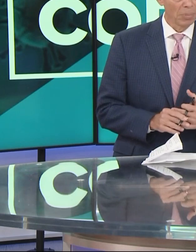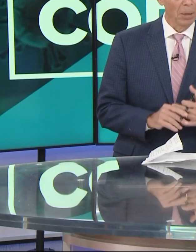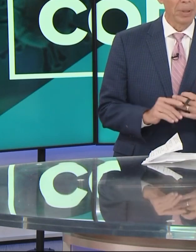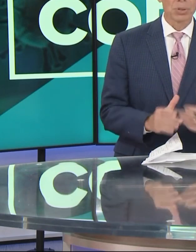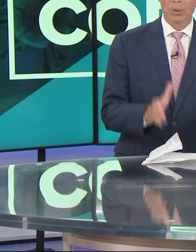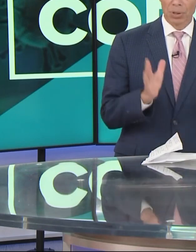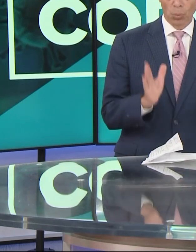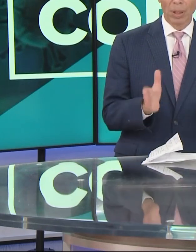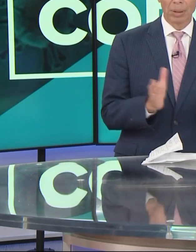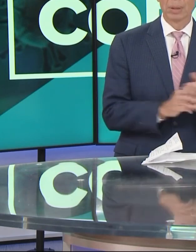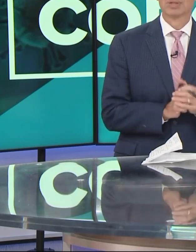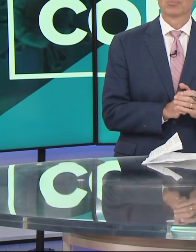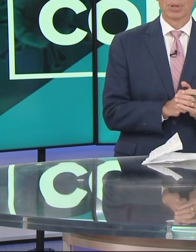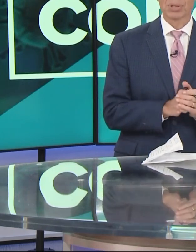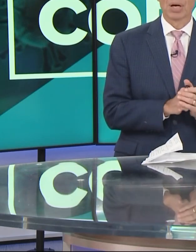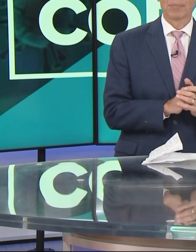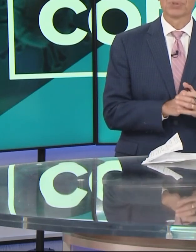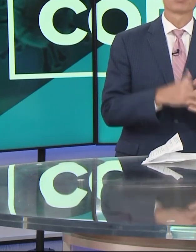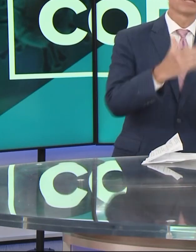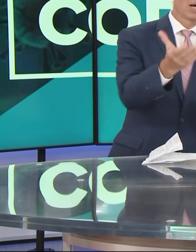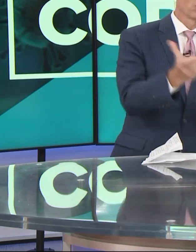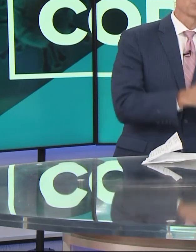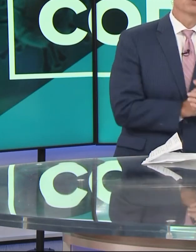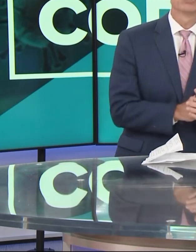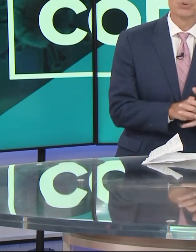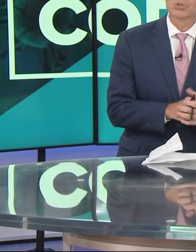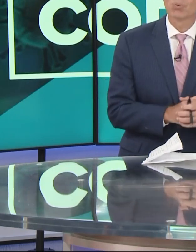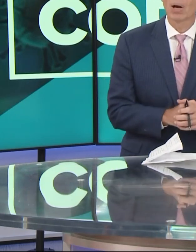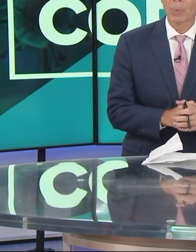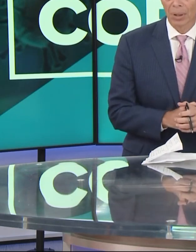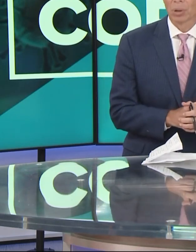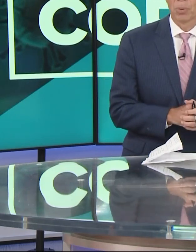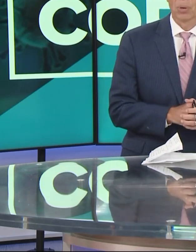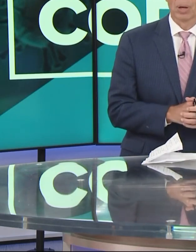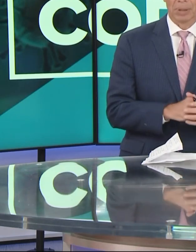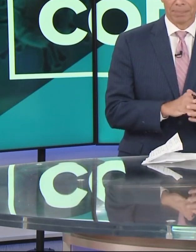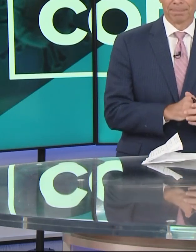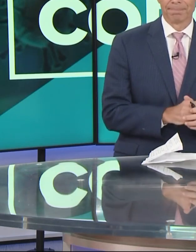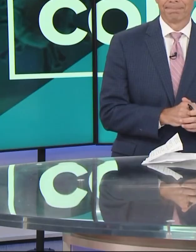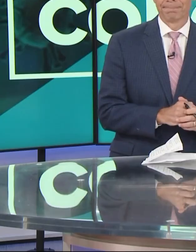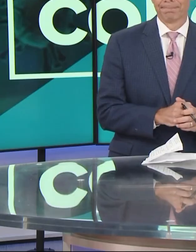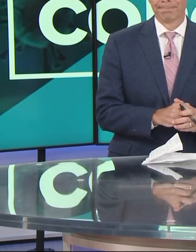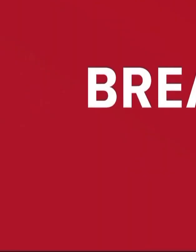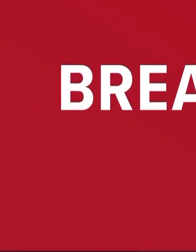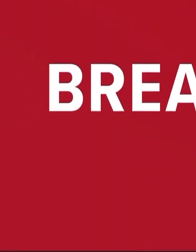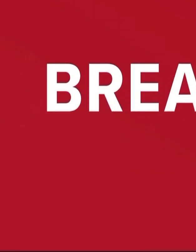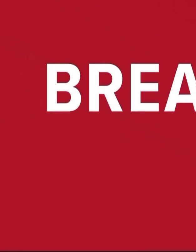to talk about based on this weekly press conference. We now return you to our regular programming.